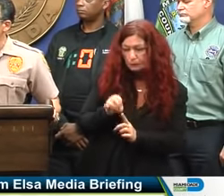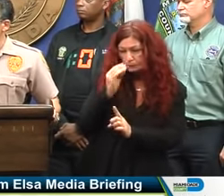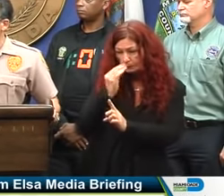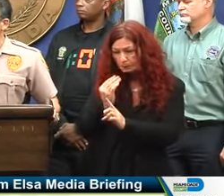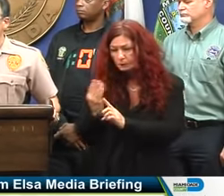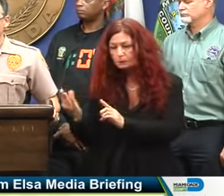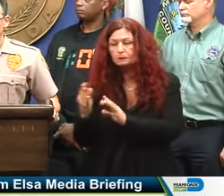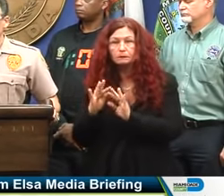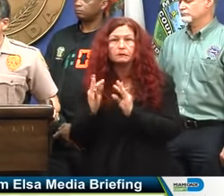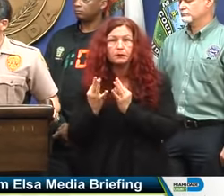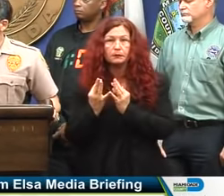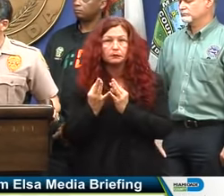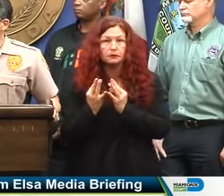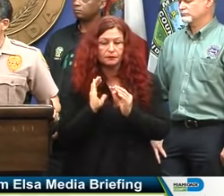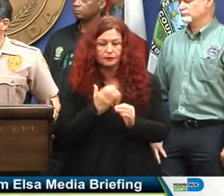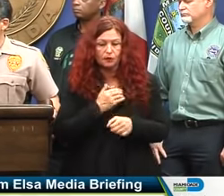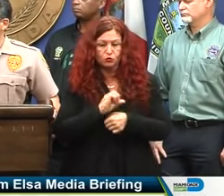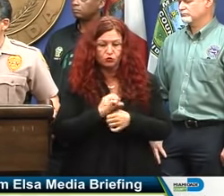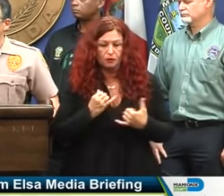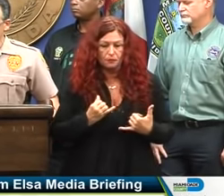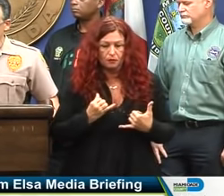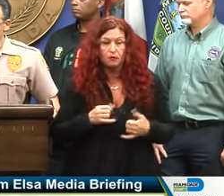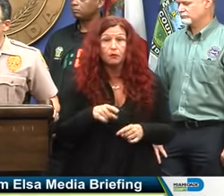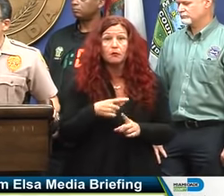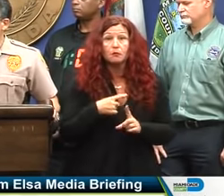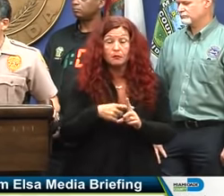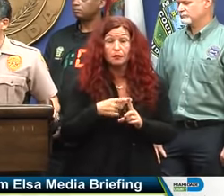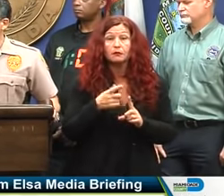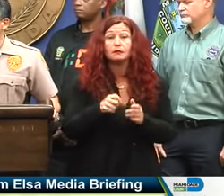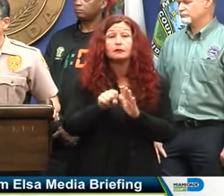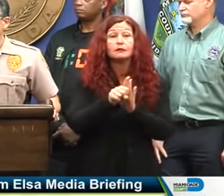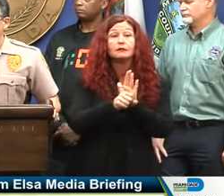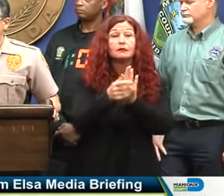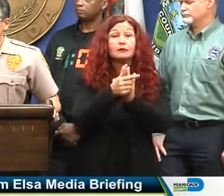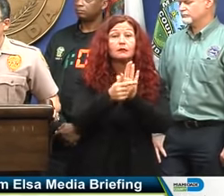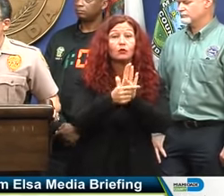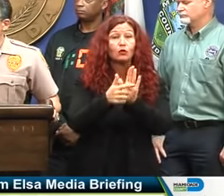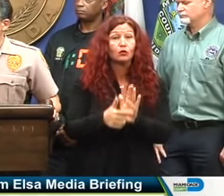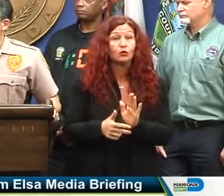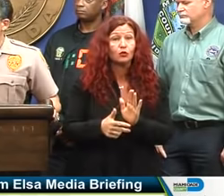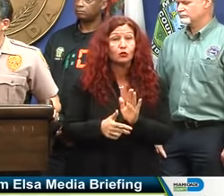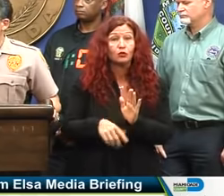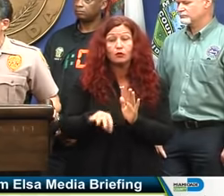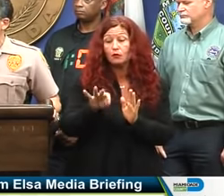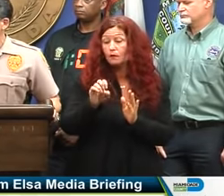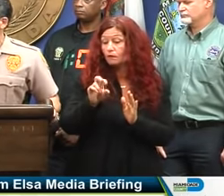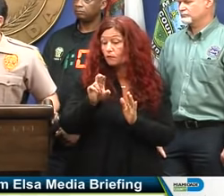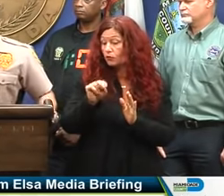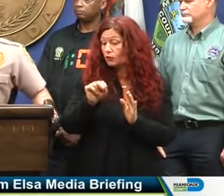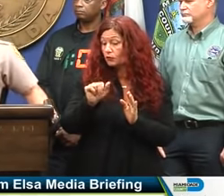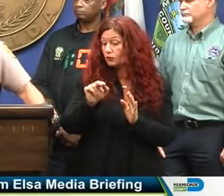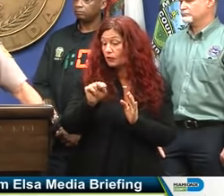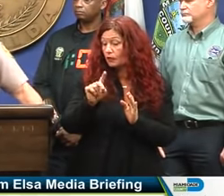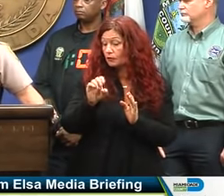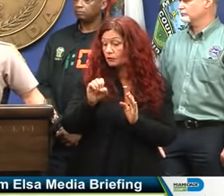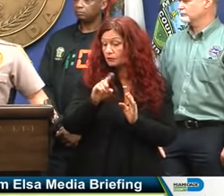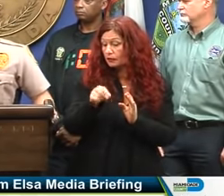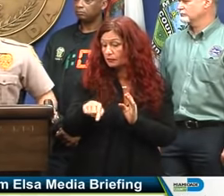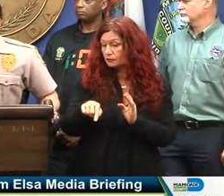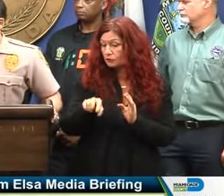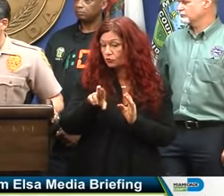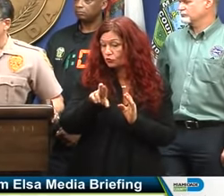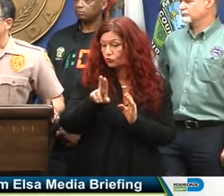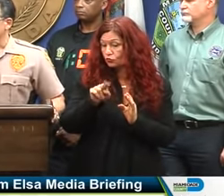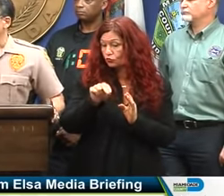Kathy Rundle, who's also involved in this process. But right now, the scope is recovering family members. And preserving evidence.